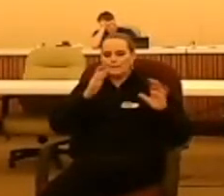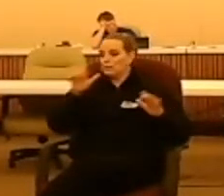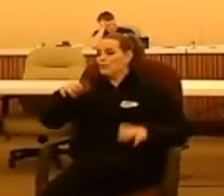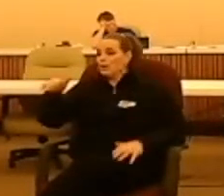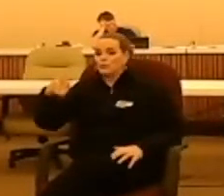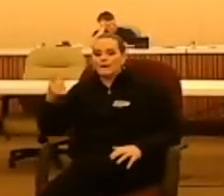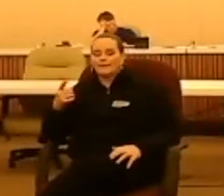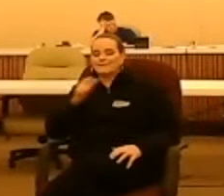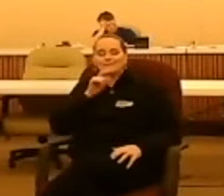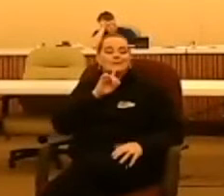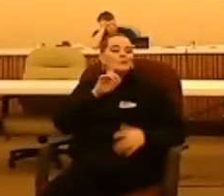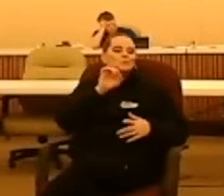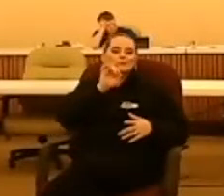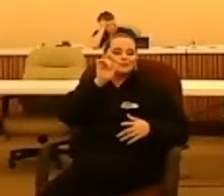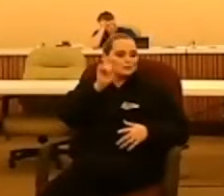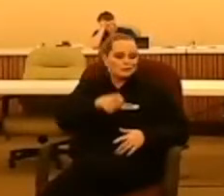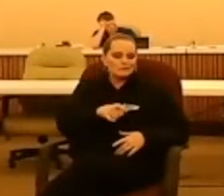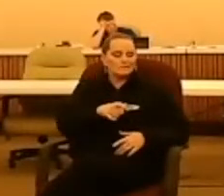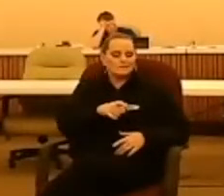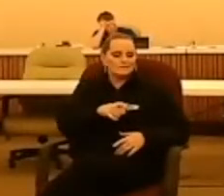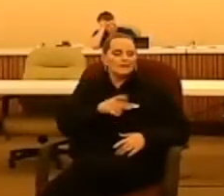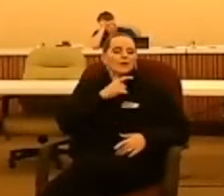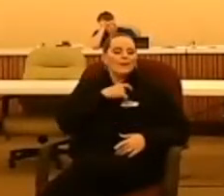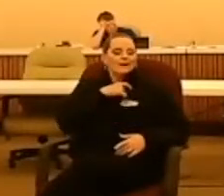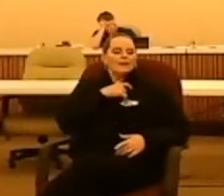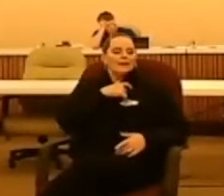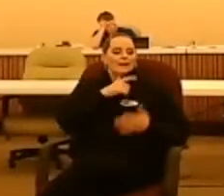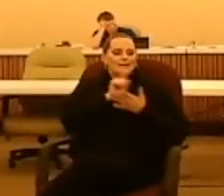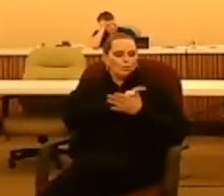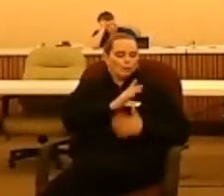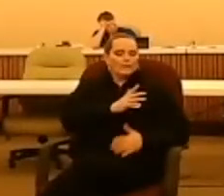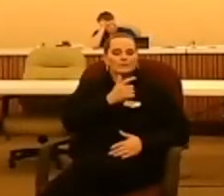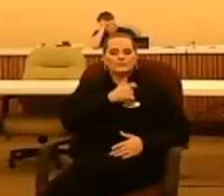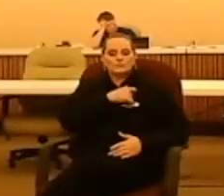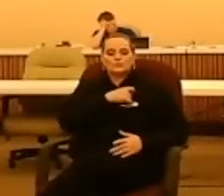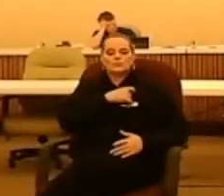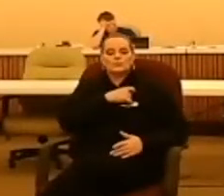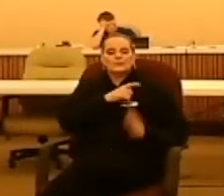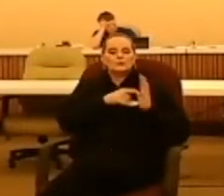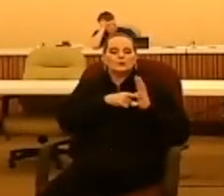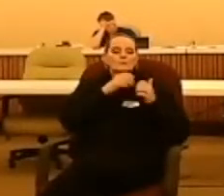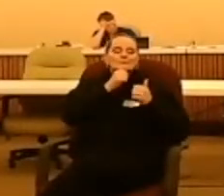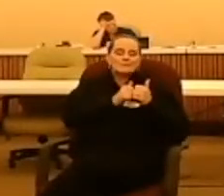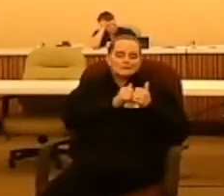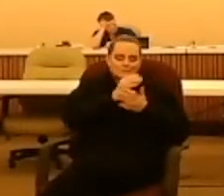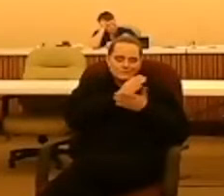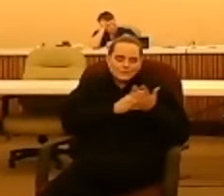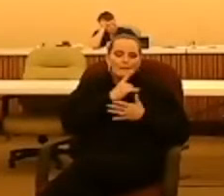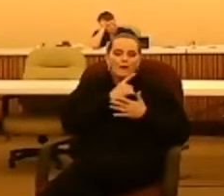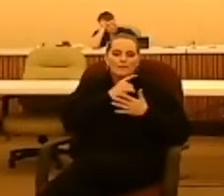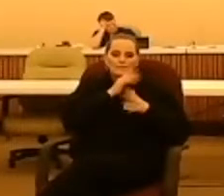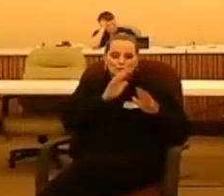to say we shouldn't do it this way, but only as an attorney just to highlight some of the challenges that we may